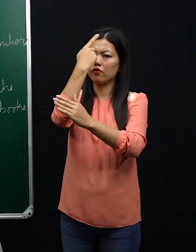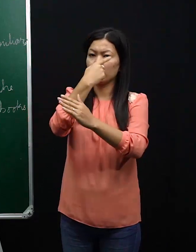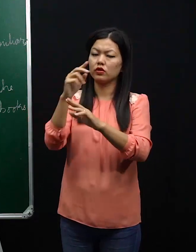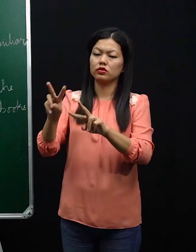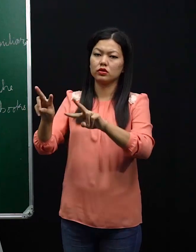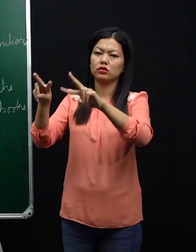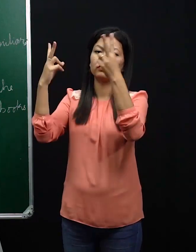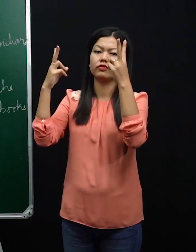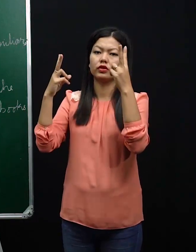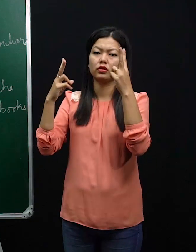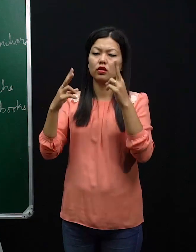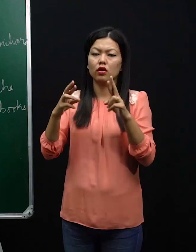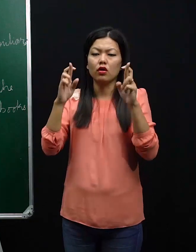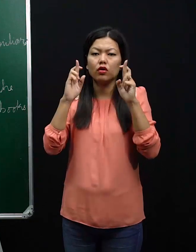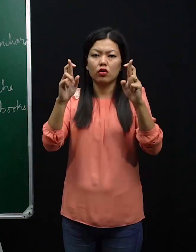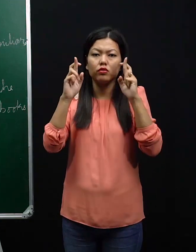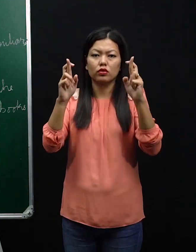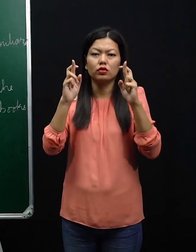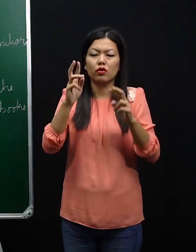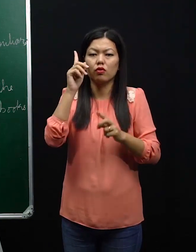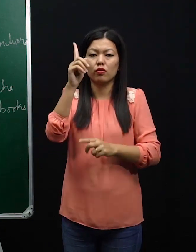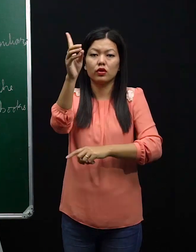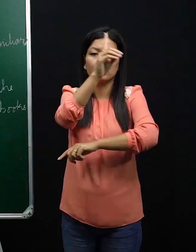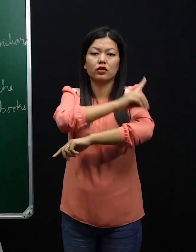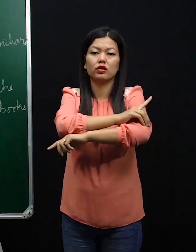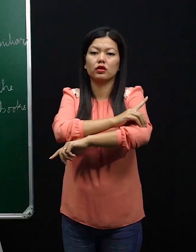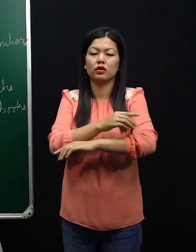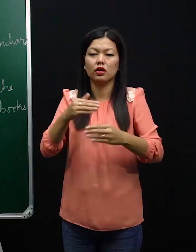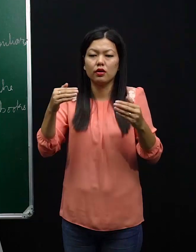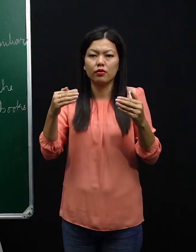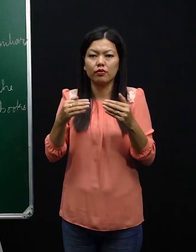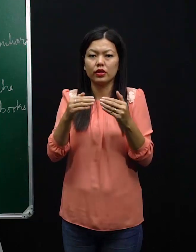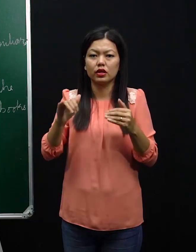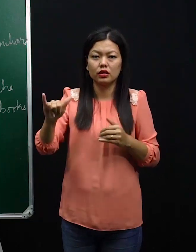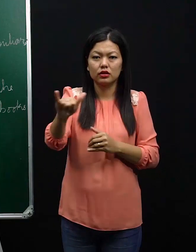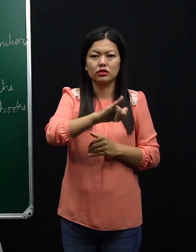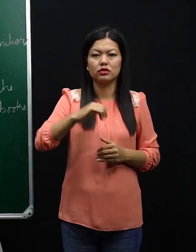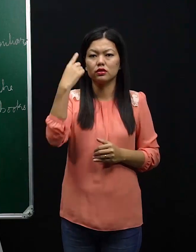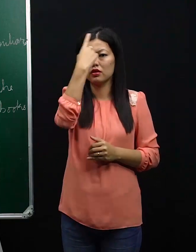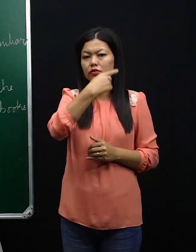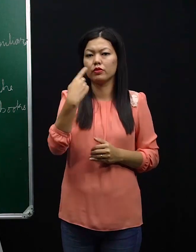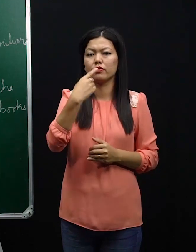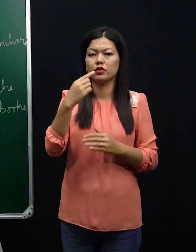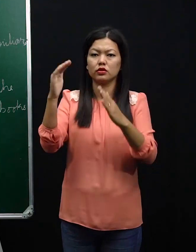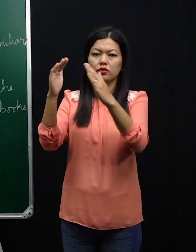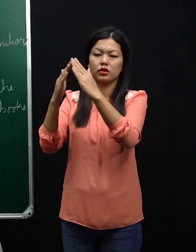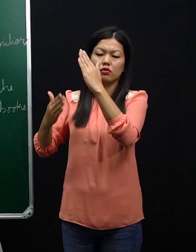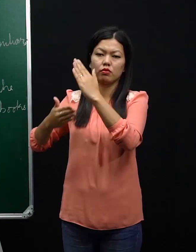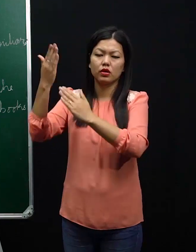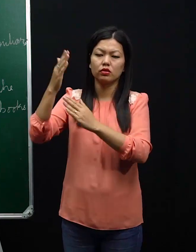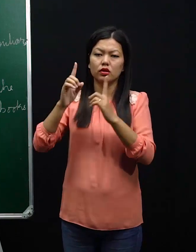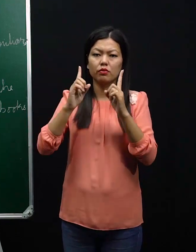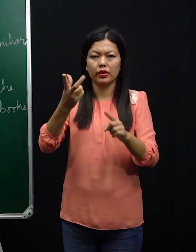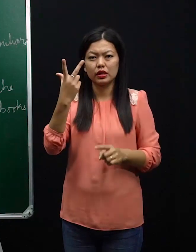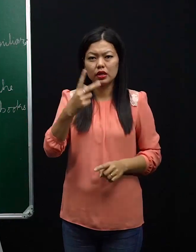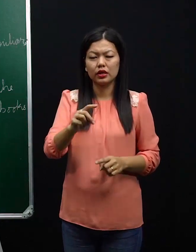looked sad, and tears began to fill his eyes. And this man, this stranger, asked him